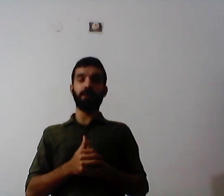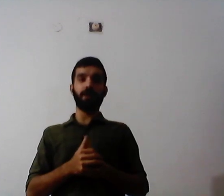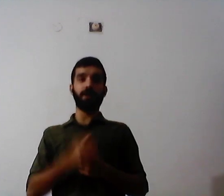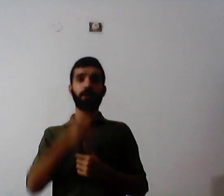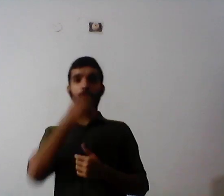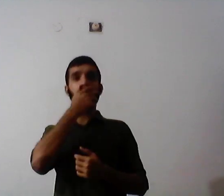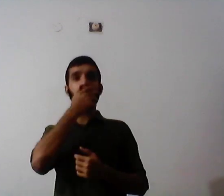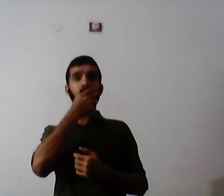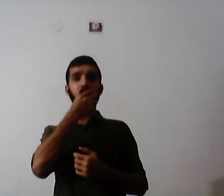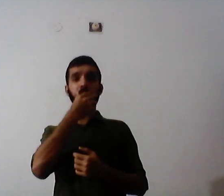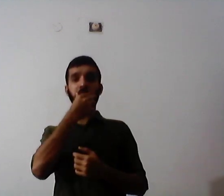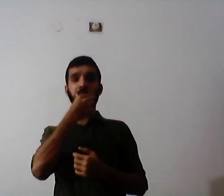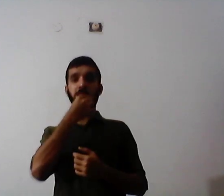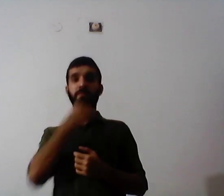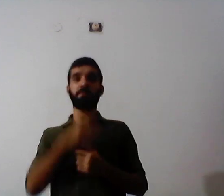idea?